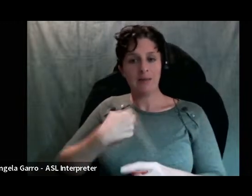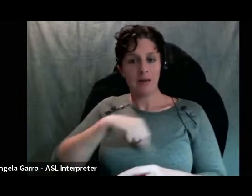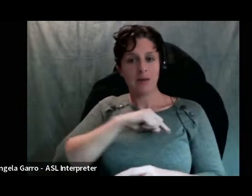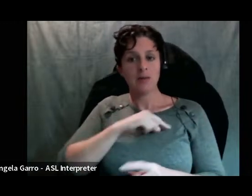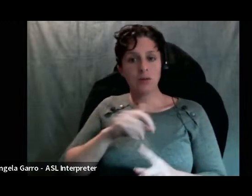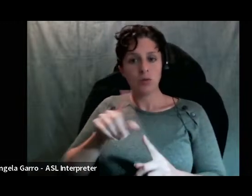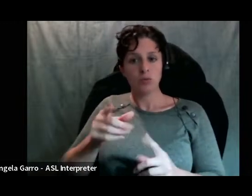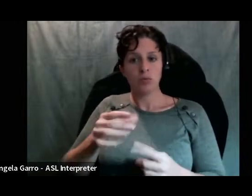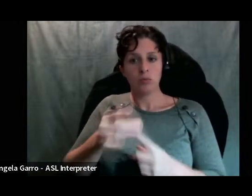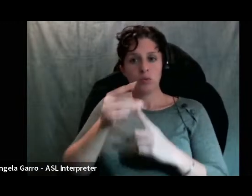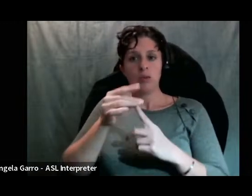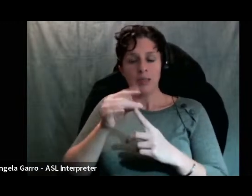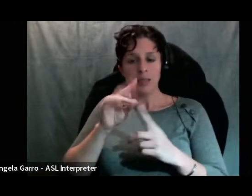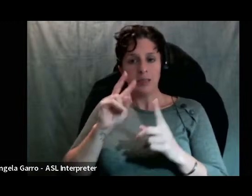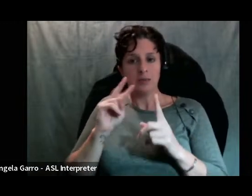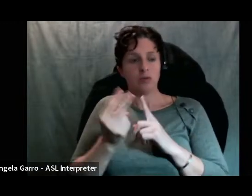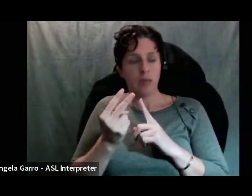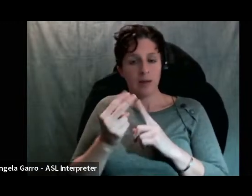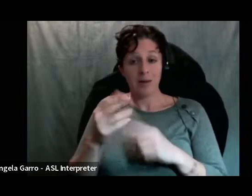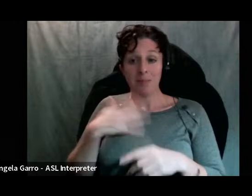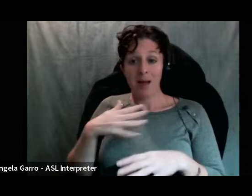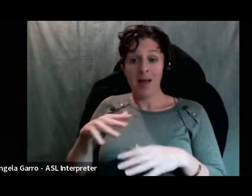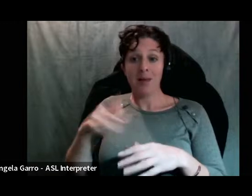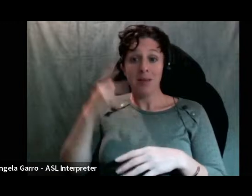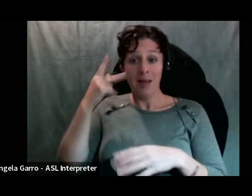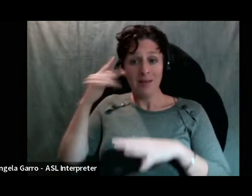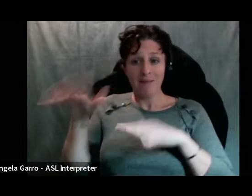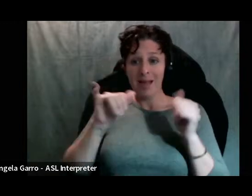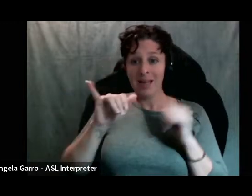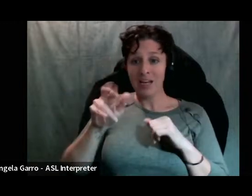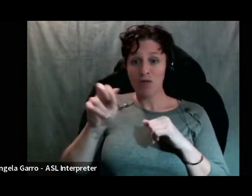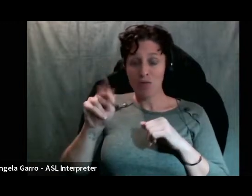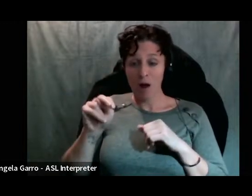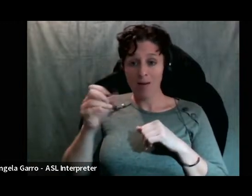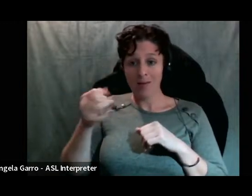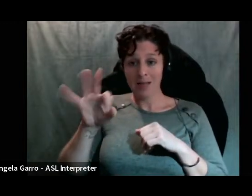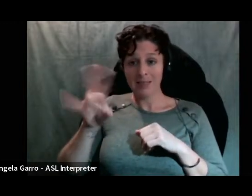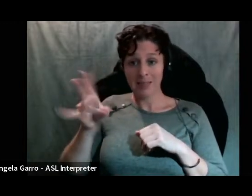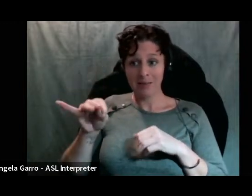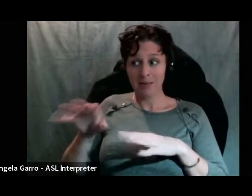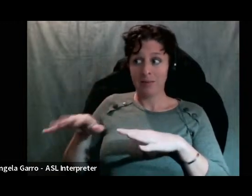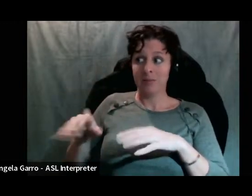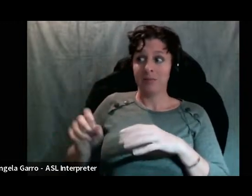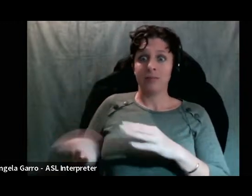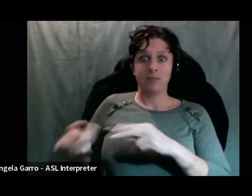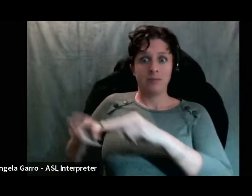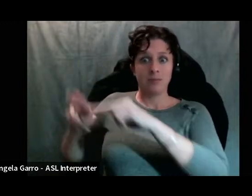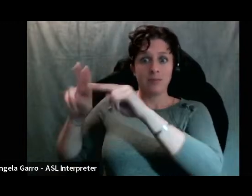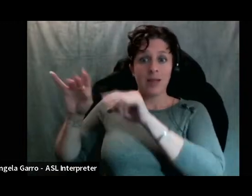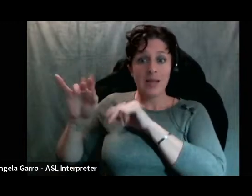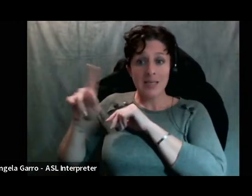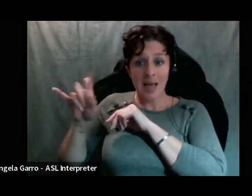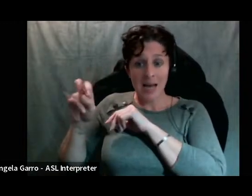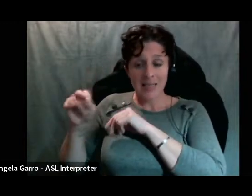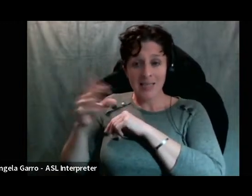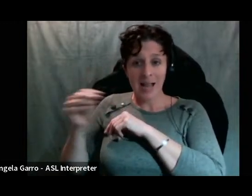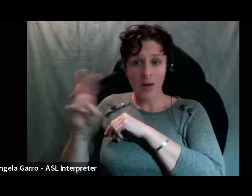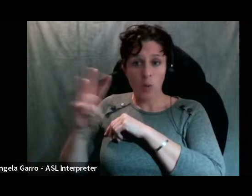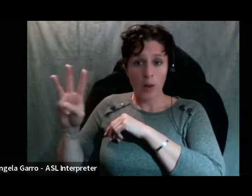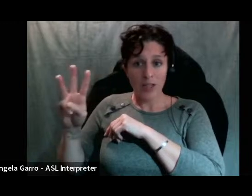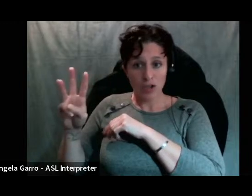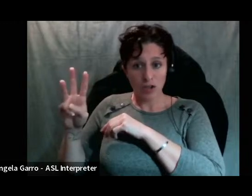My parents fled Iran in 1979 amidst rising anti-Zionist and anti-Western sentiments,